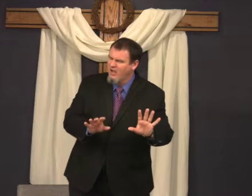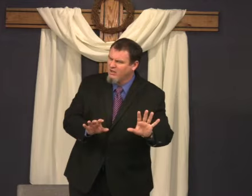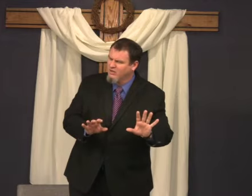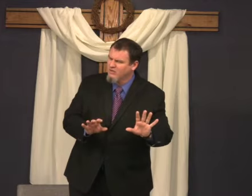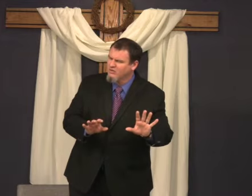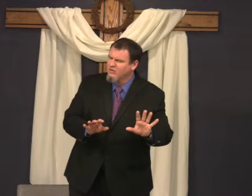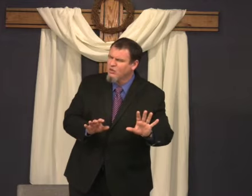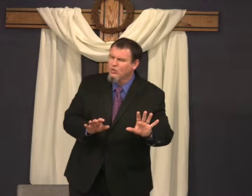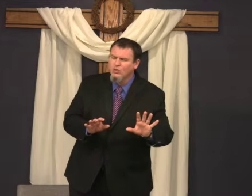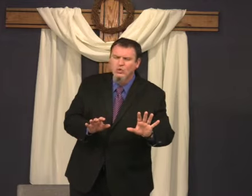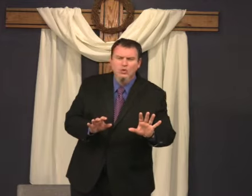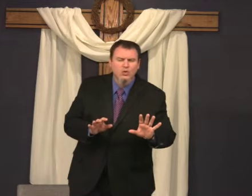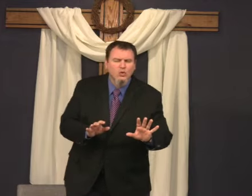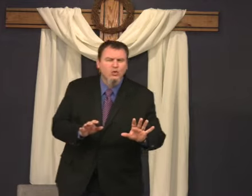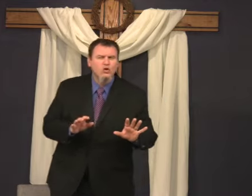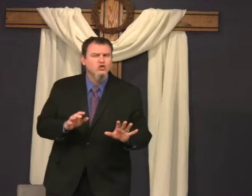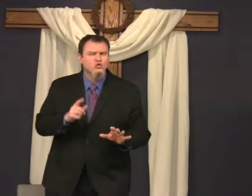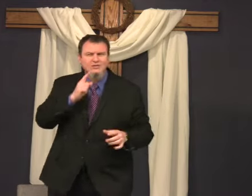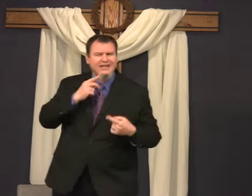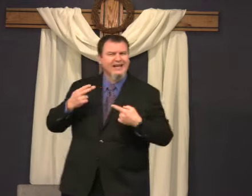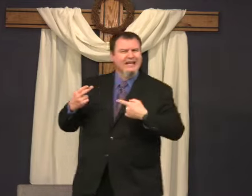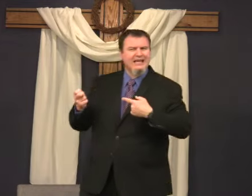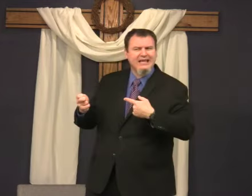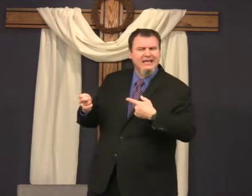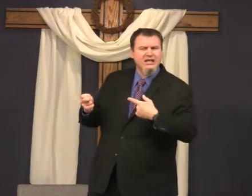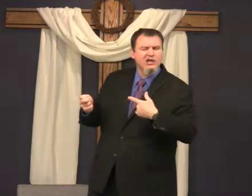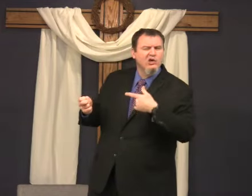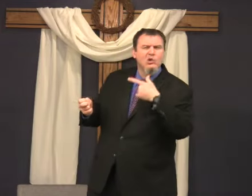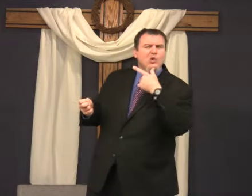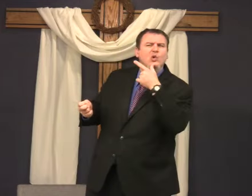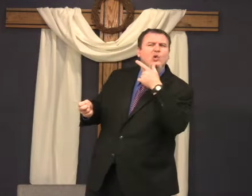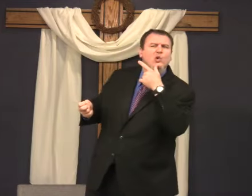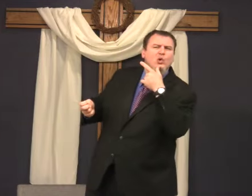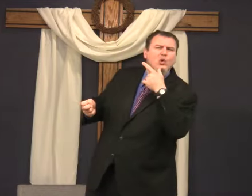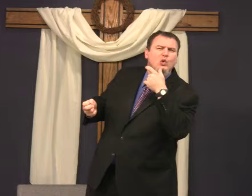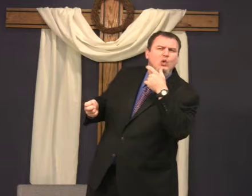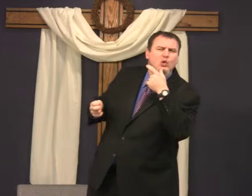So, after this clarification, he said, who is he?